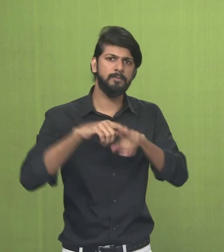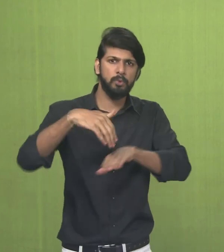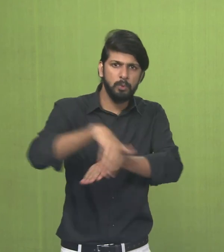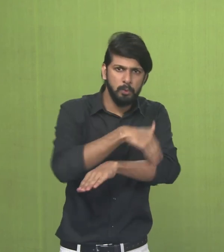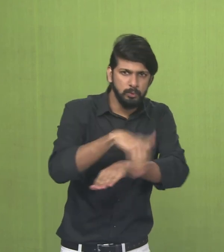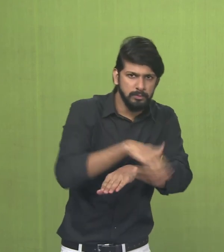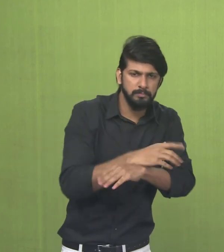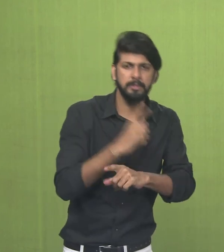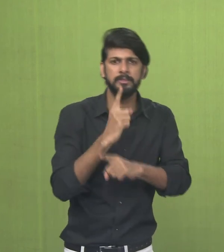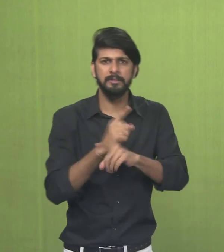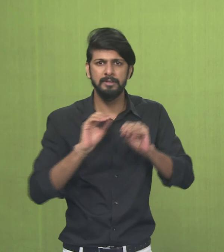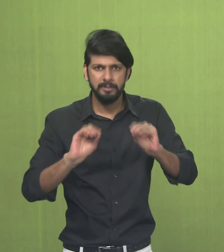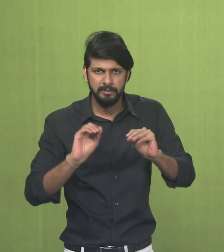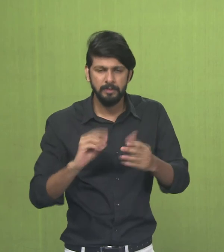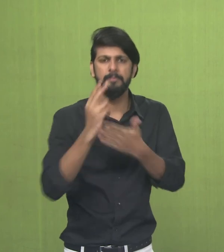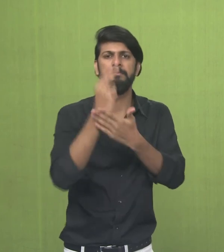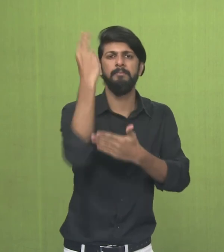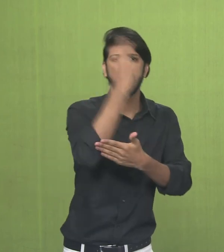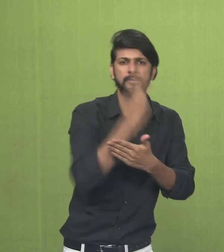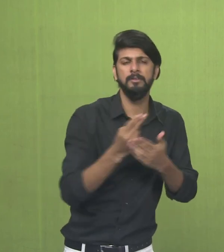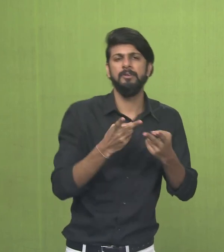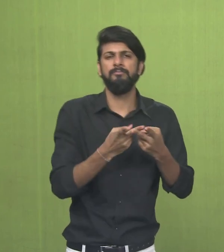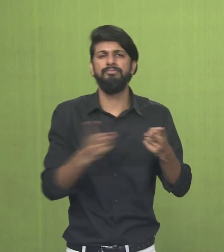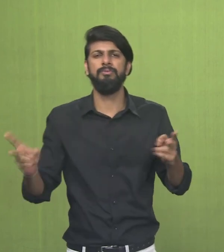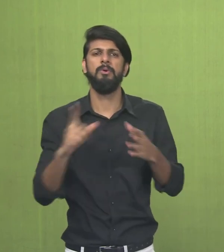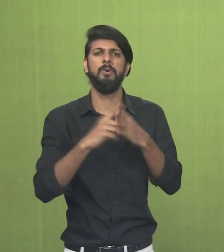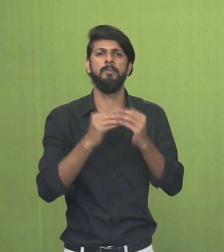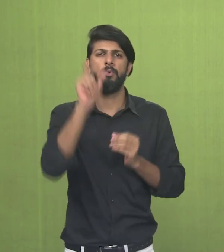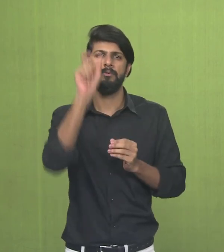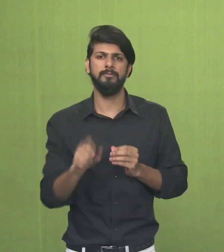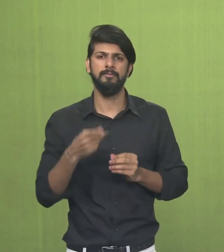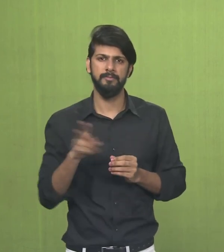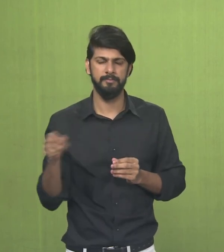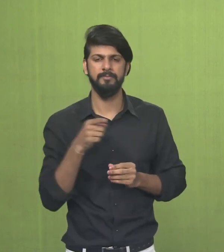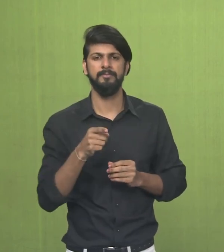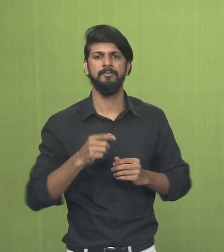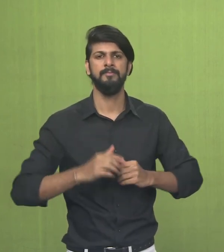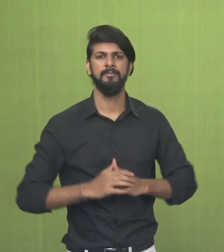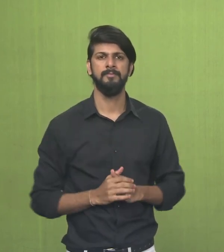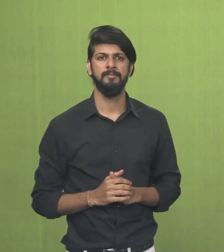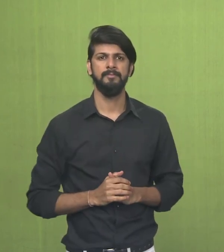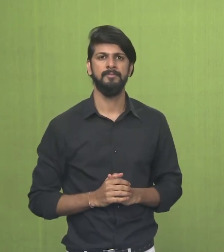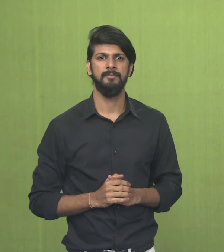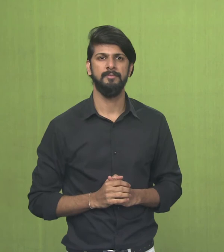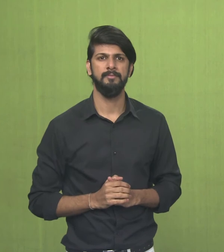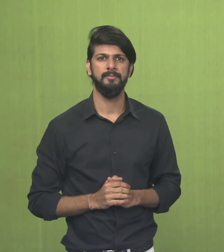Occupation is a job, various occupations like engineers,